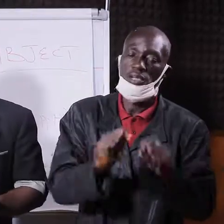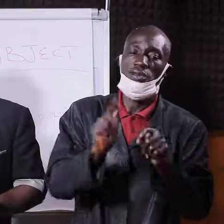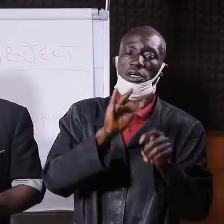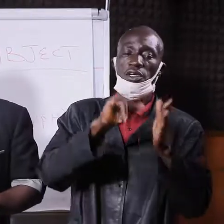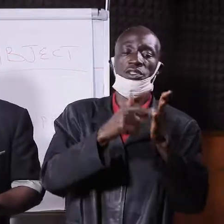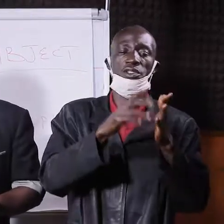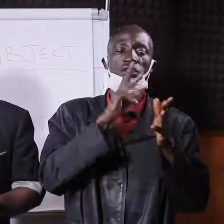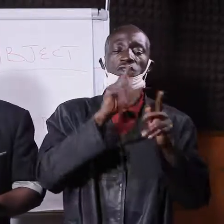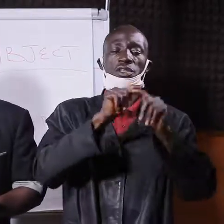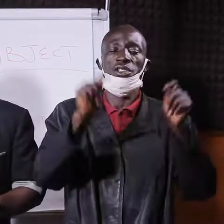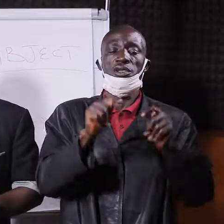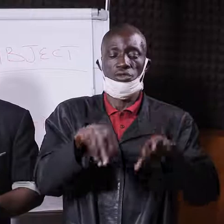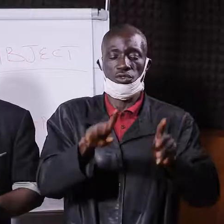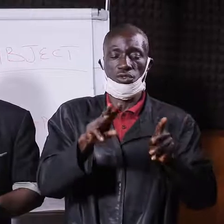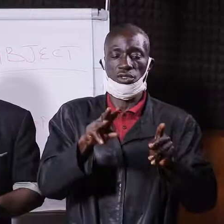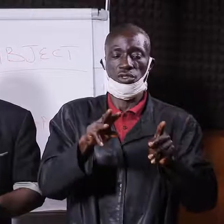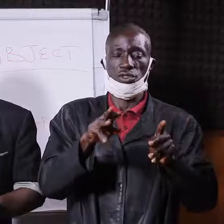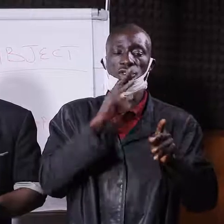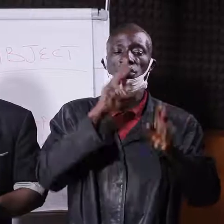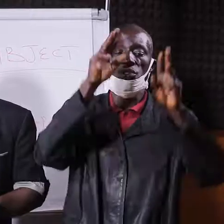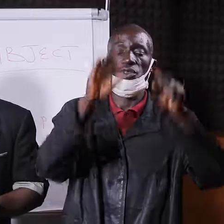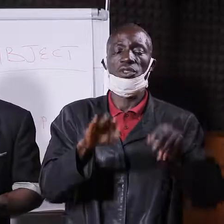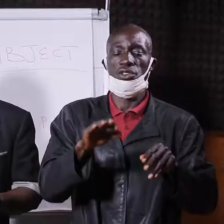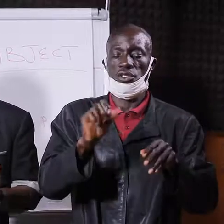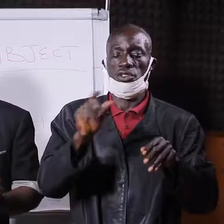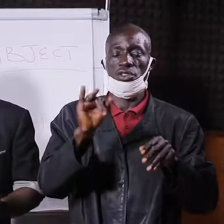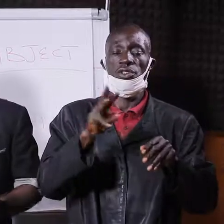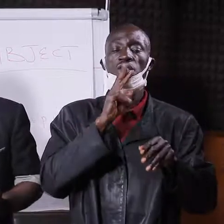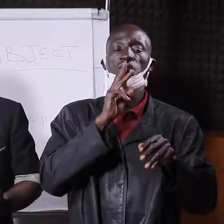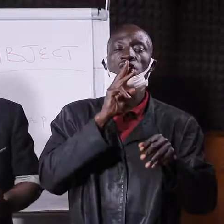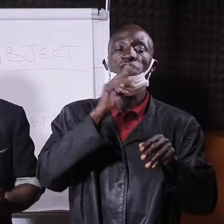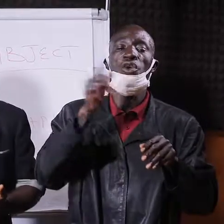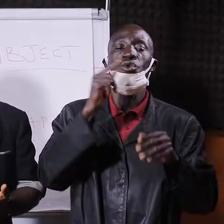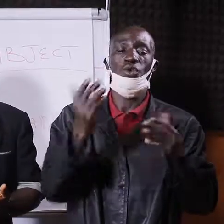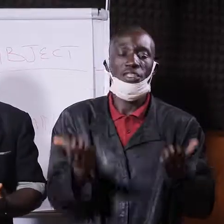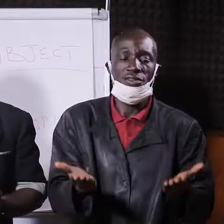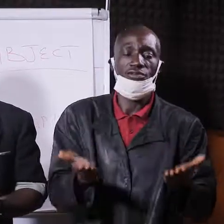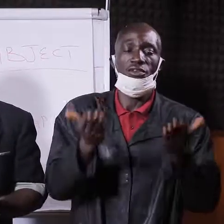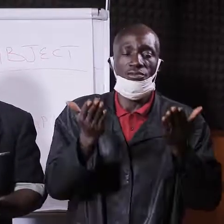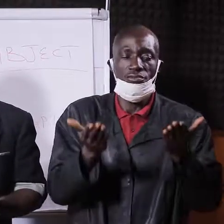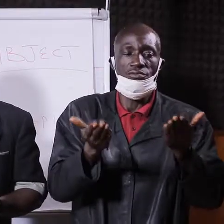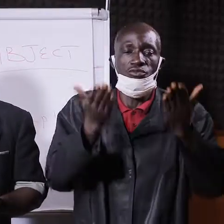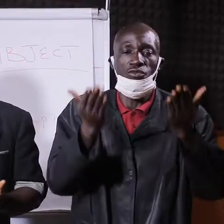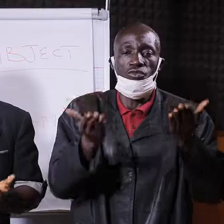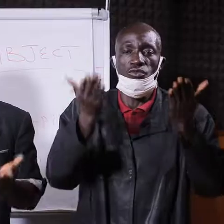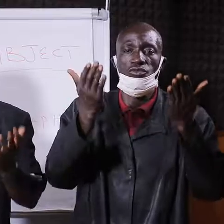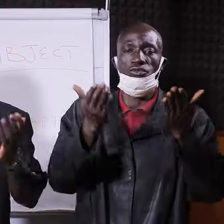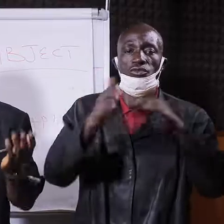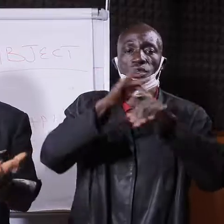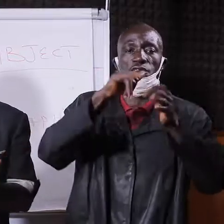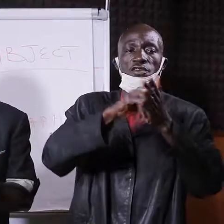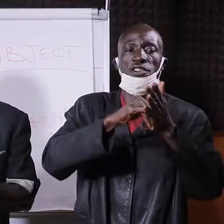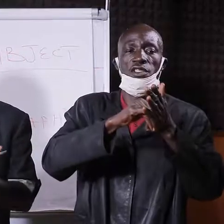And this water table, during rainy season, the water normally rises above it,